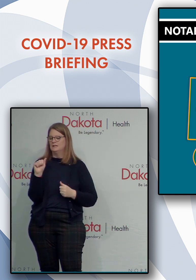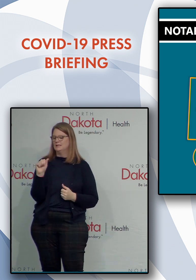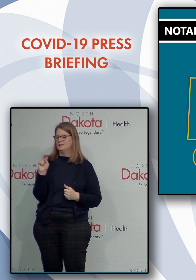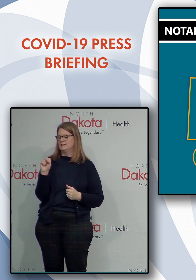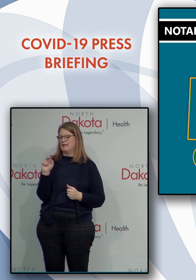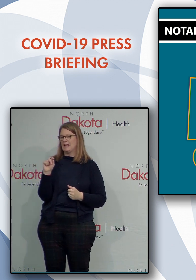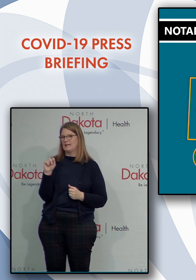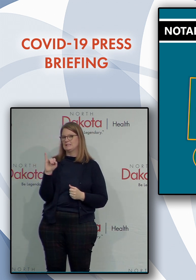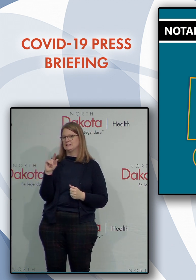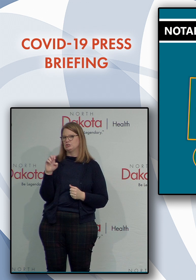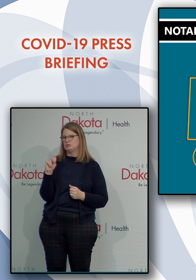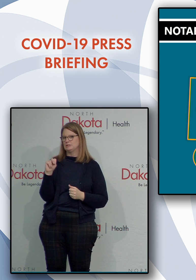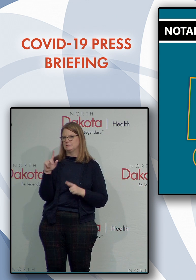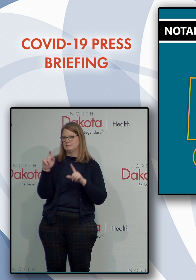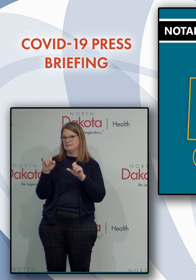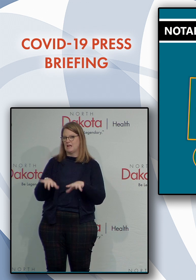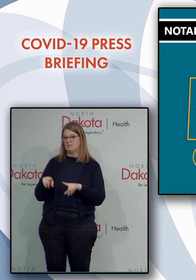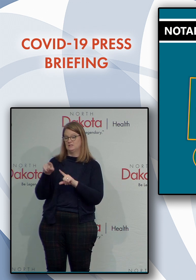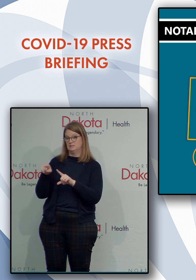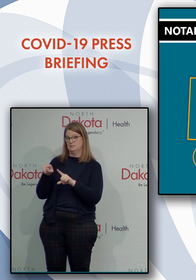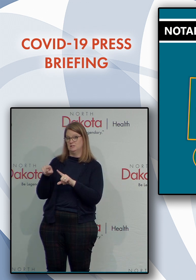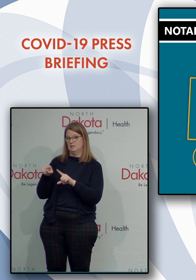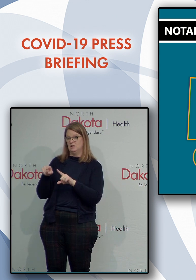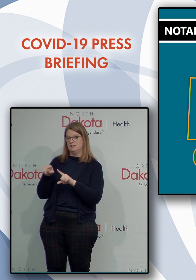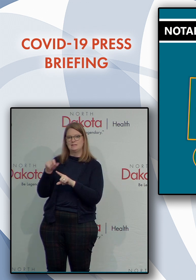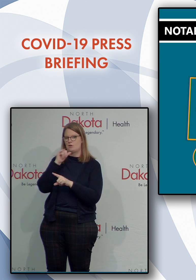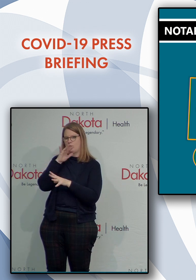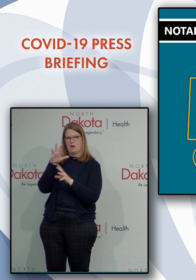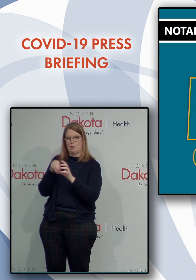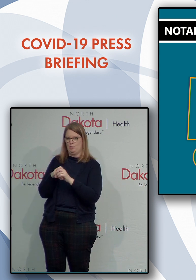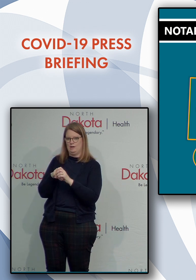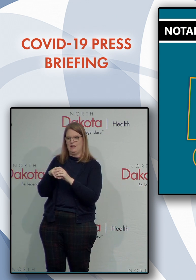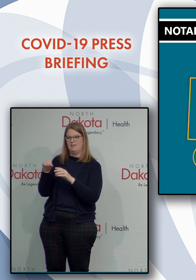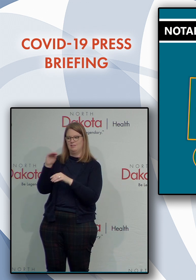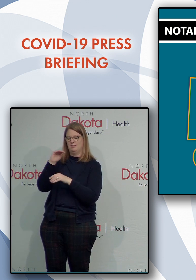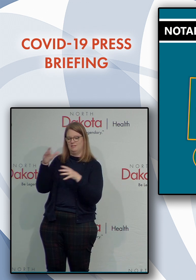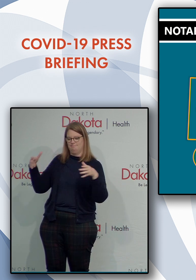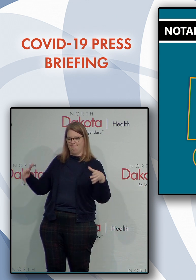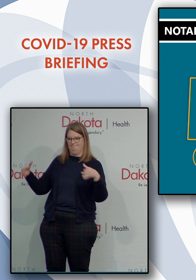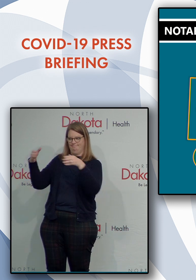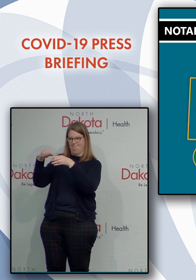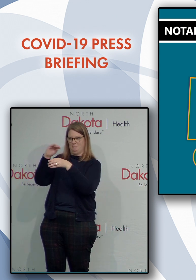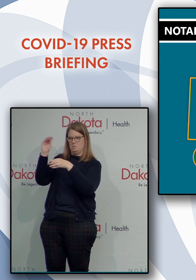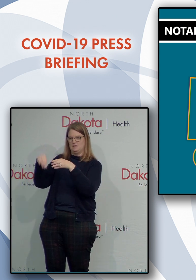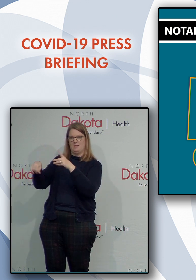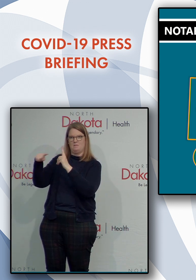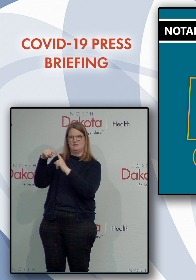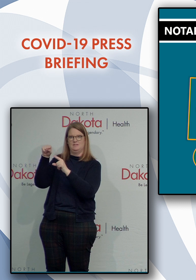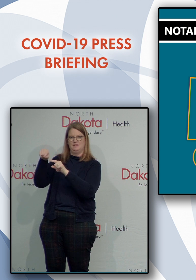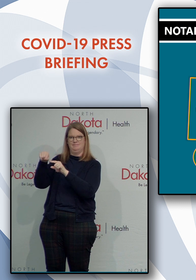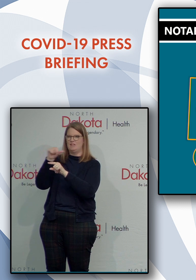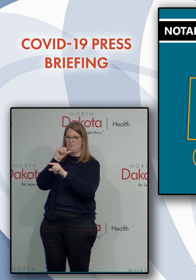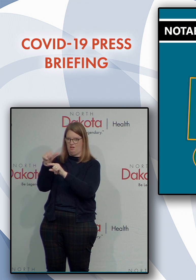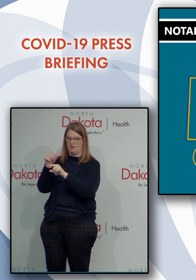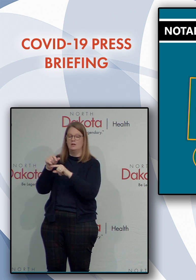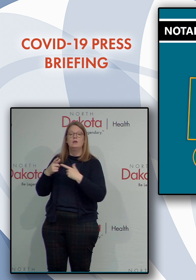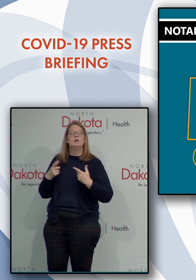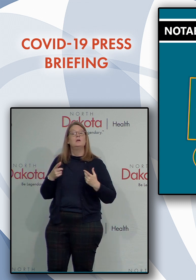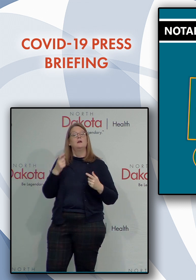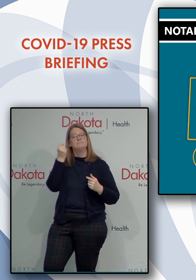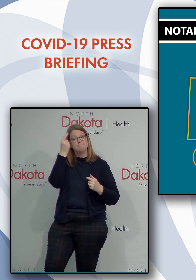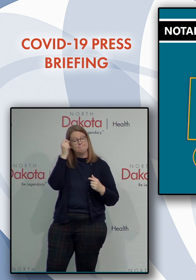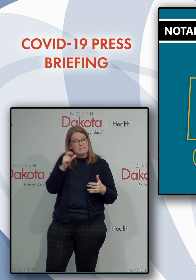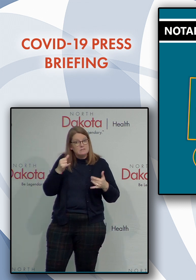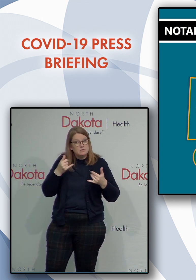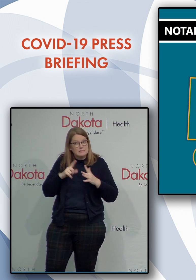we'll also talk about later, they're not taken into account into the percent positivity because, well, we are rolling out